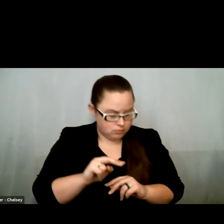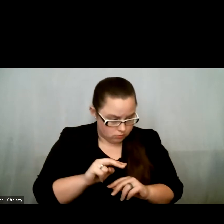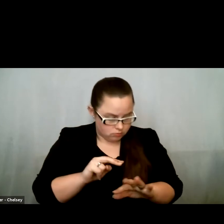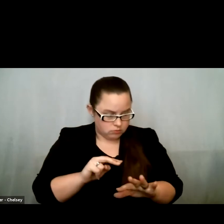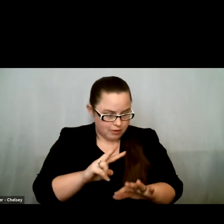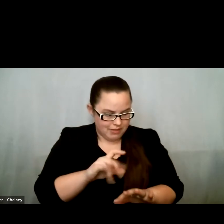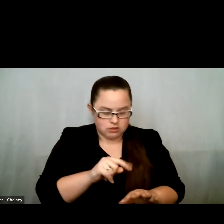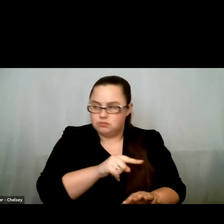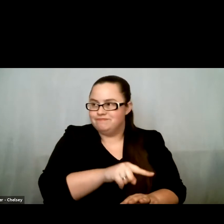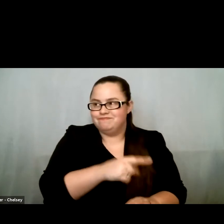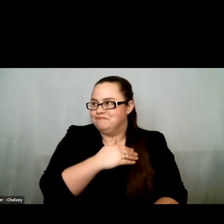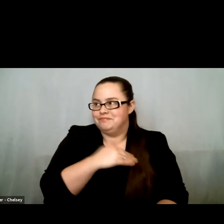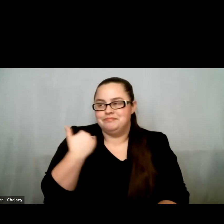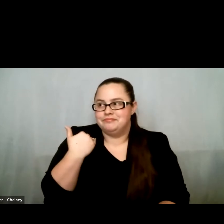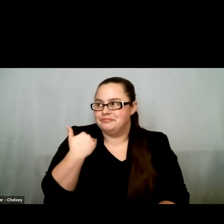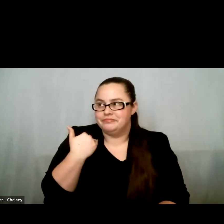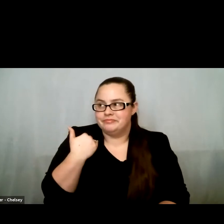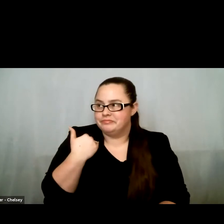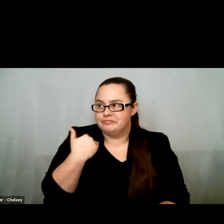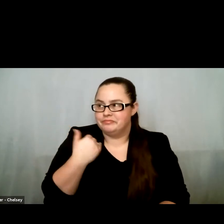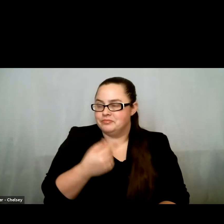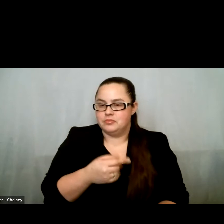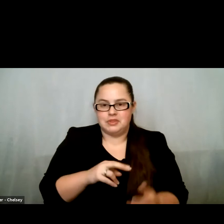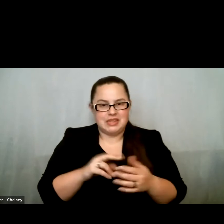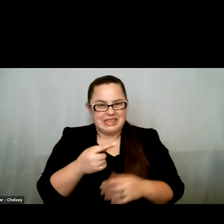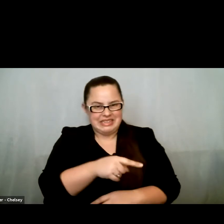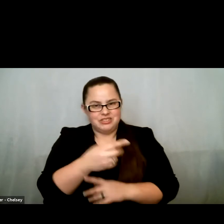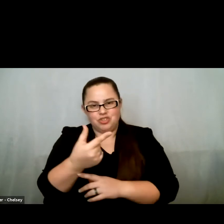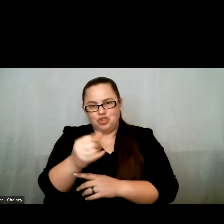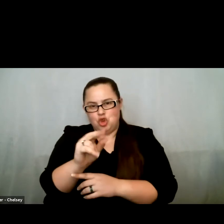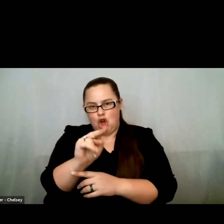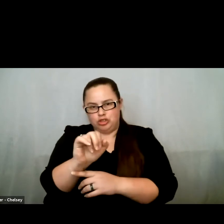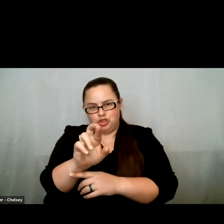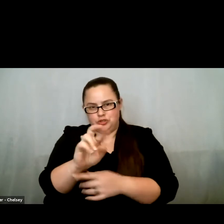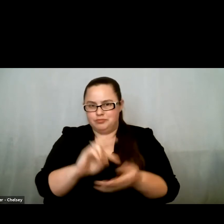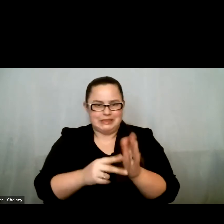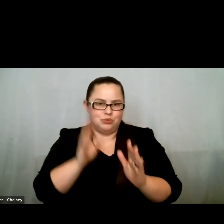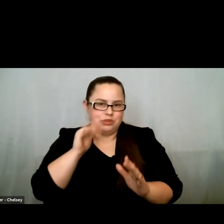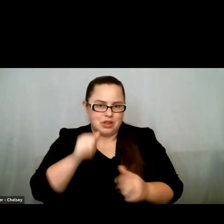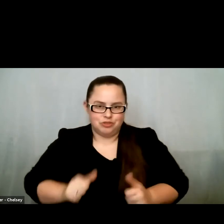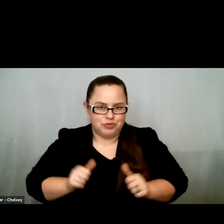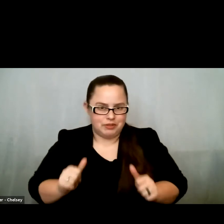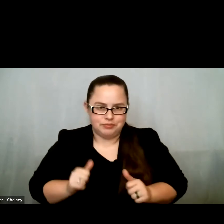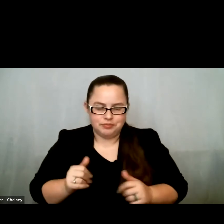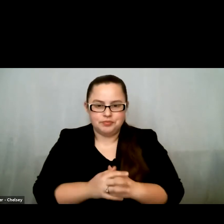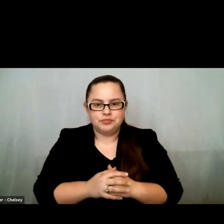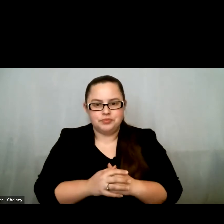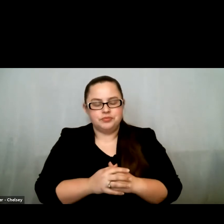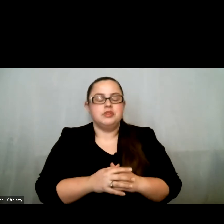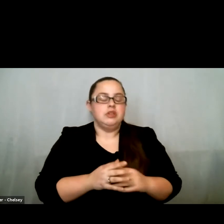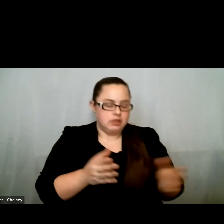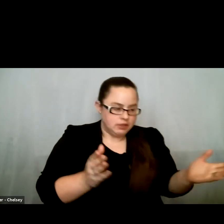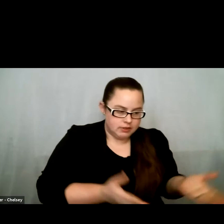He's a goner, meaning he's not coming back. The skull was cracked. They took him to the